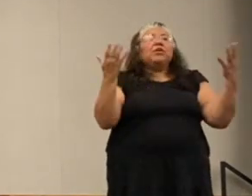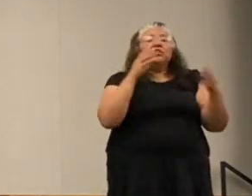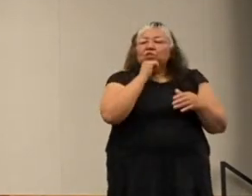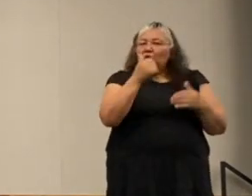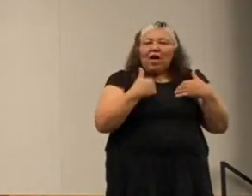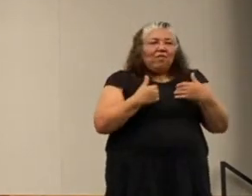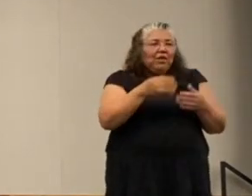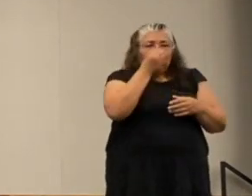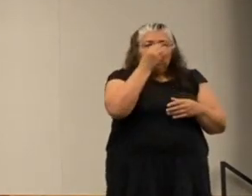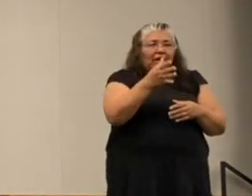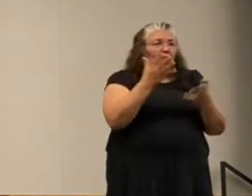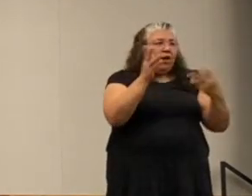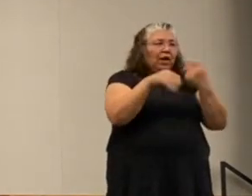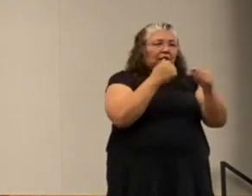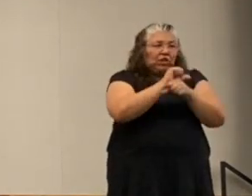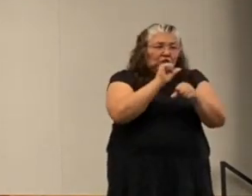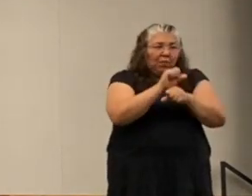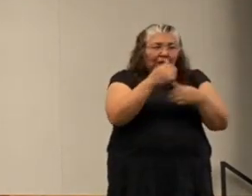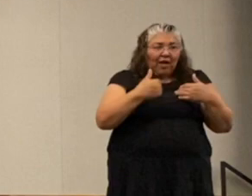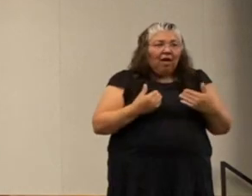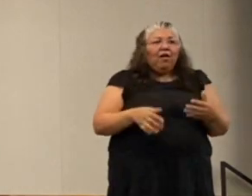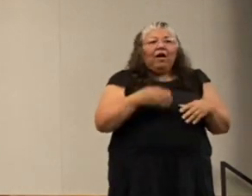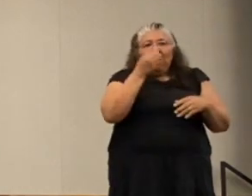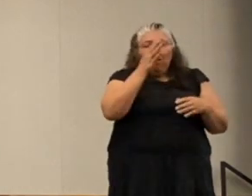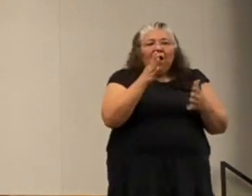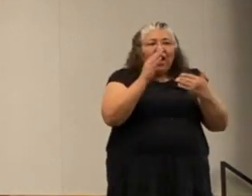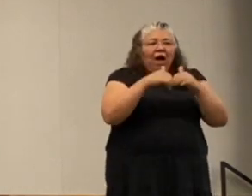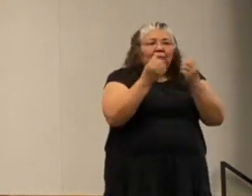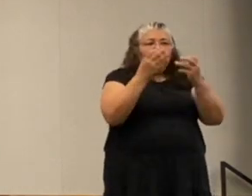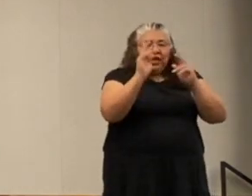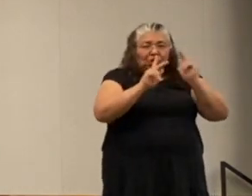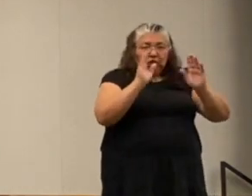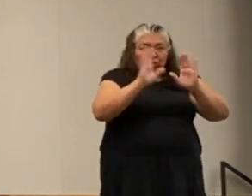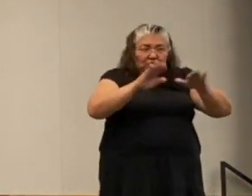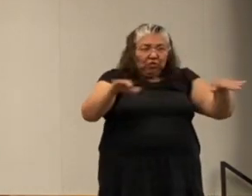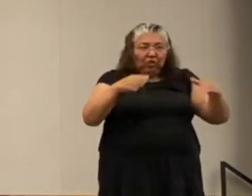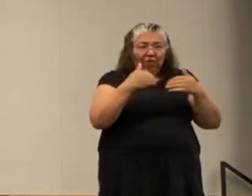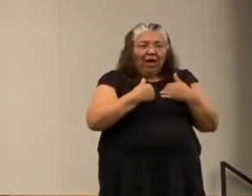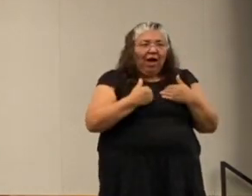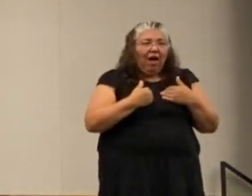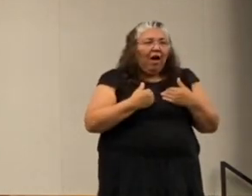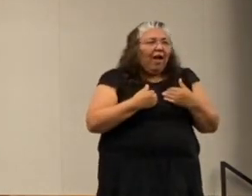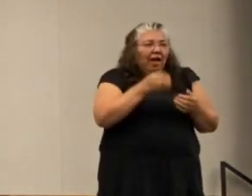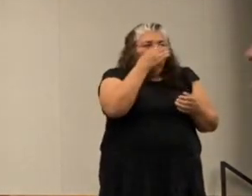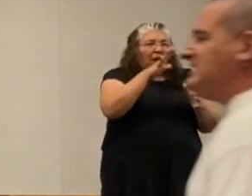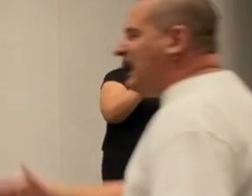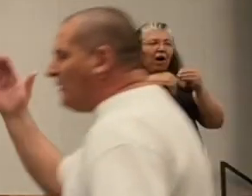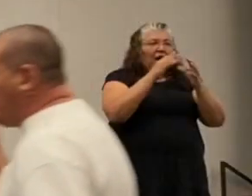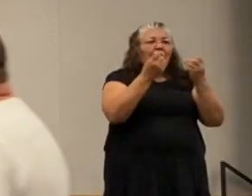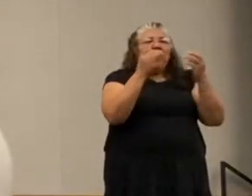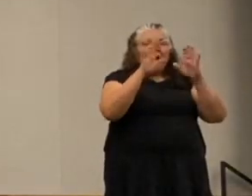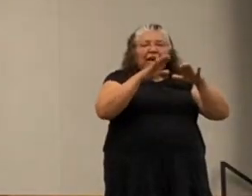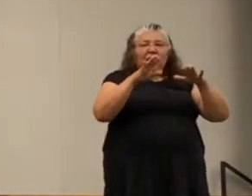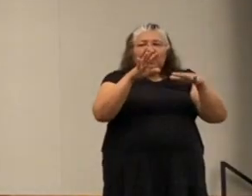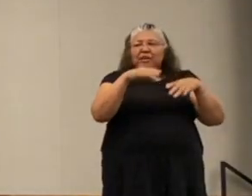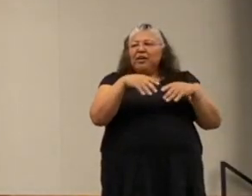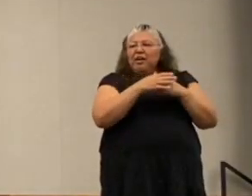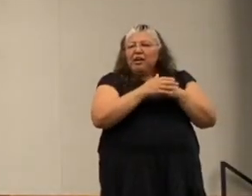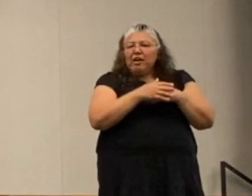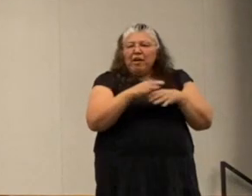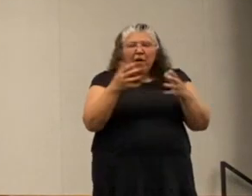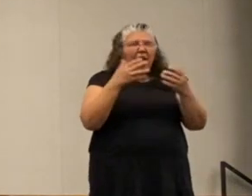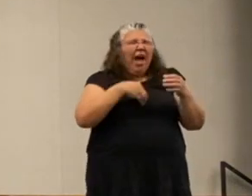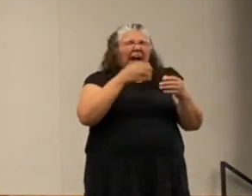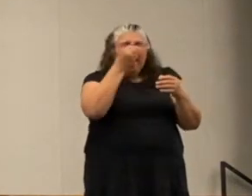He doesn't care what kind of job you have. He doesn't care how many children you have. He doesn't care how many children you don't have. He doesn't care what kind of car you drive.